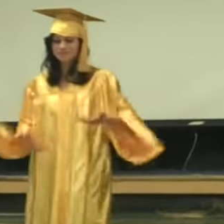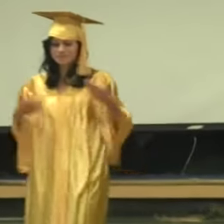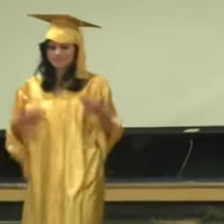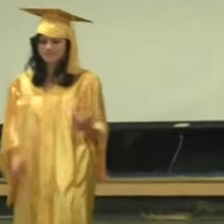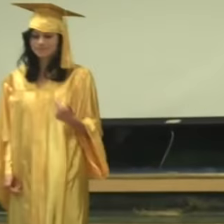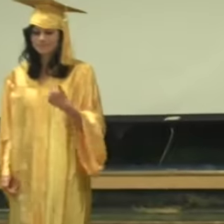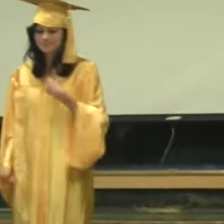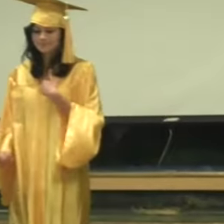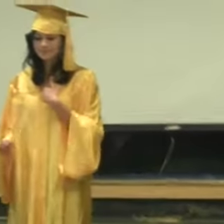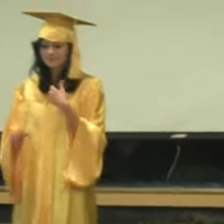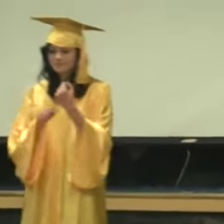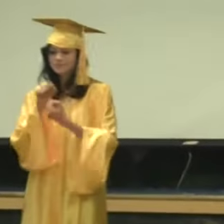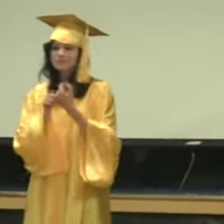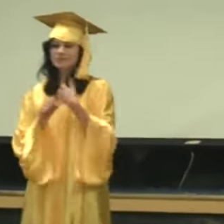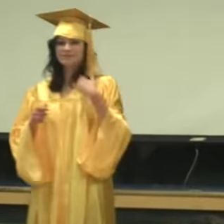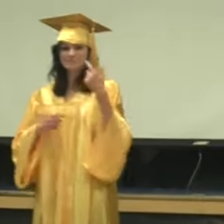Hi, my name is Jessi.